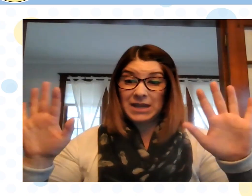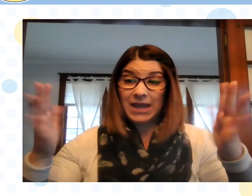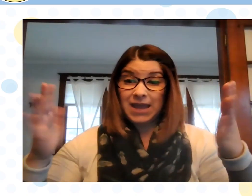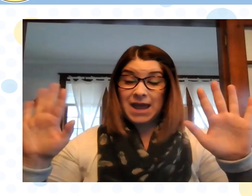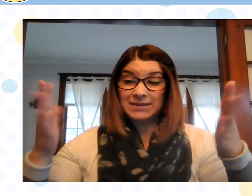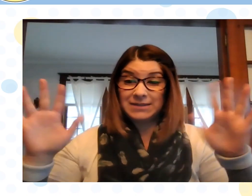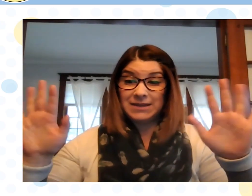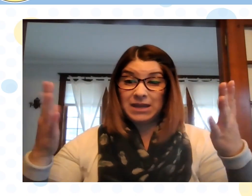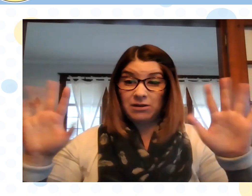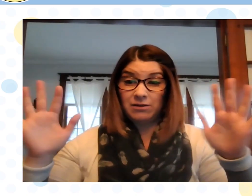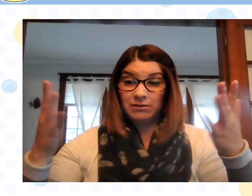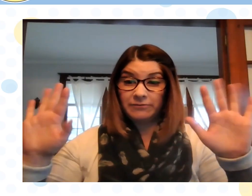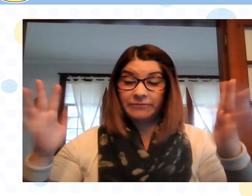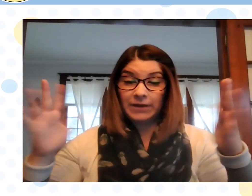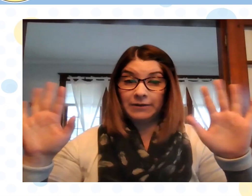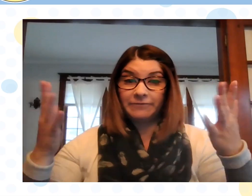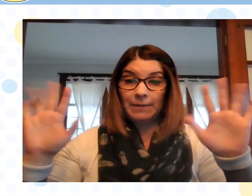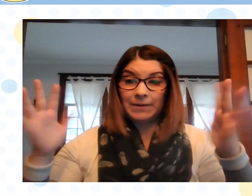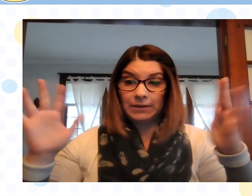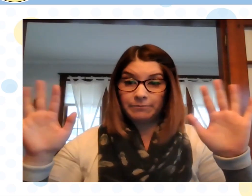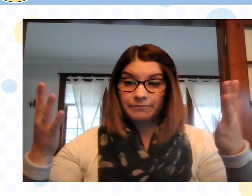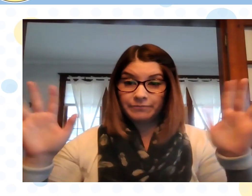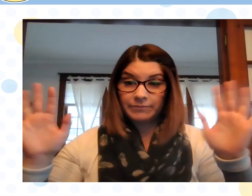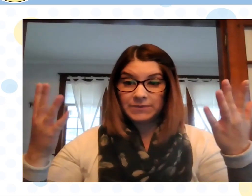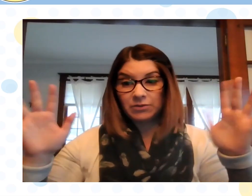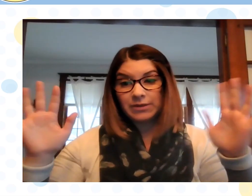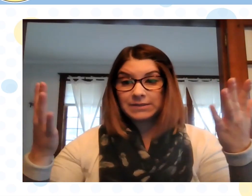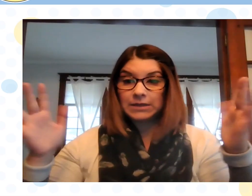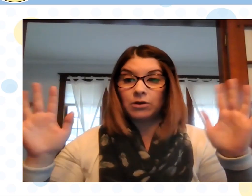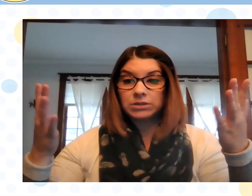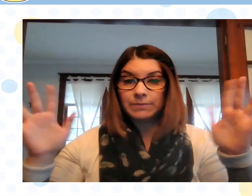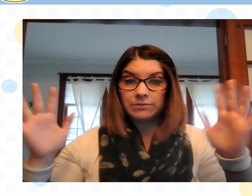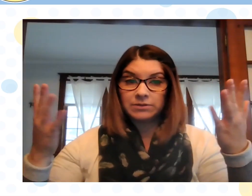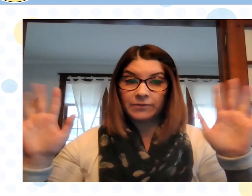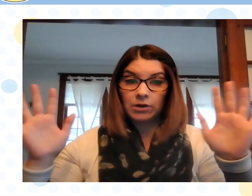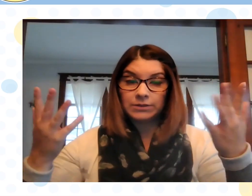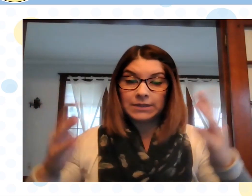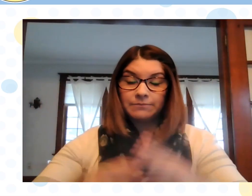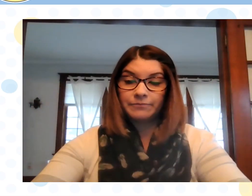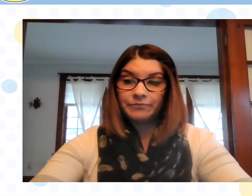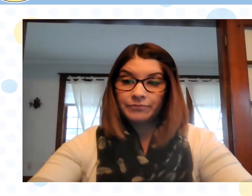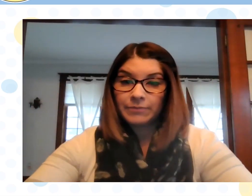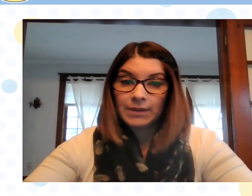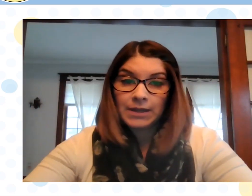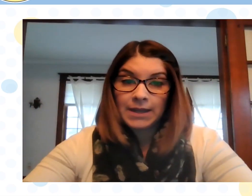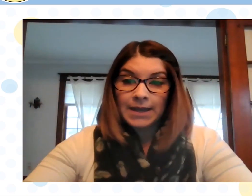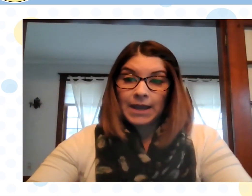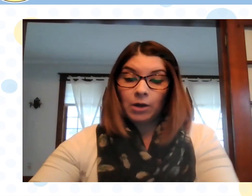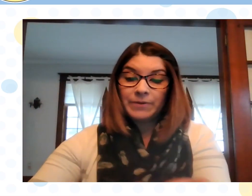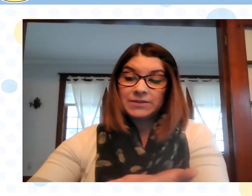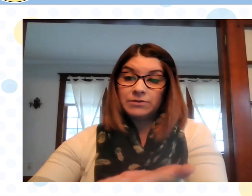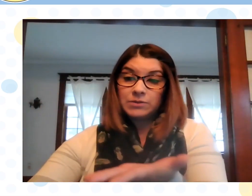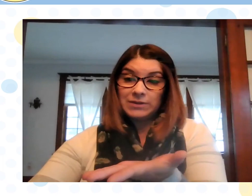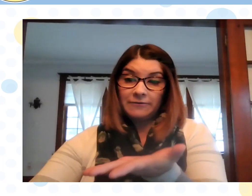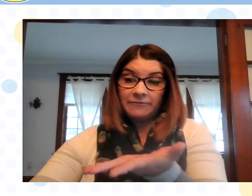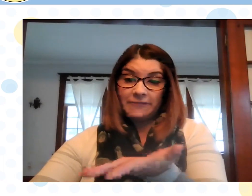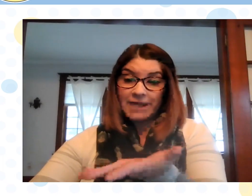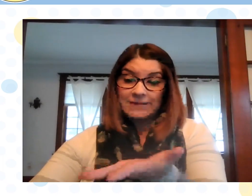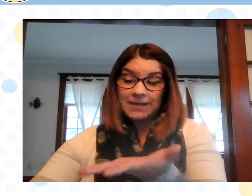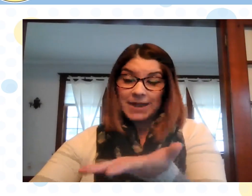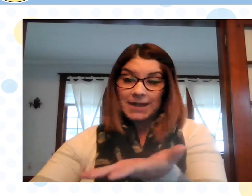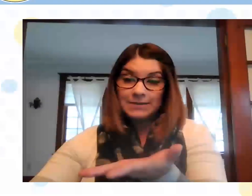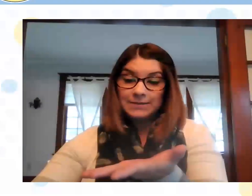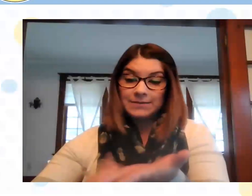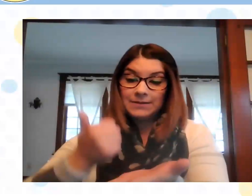just hands in air, kind of flopping them. So this can also be used for all done. Help is used with a